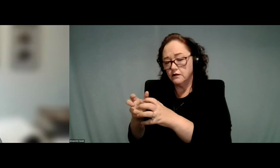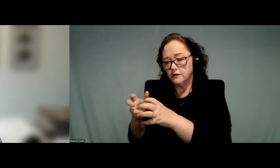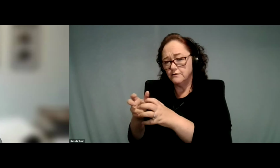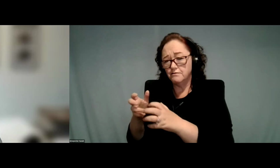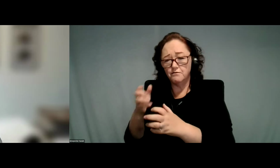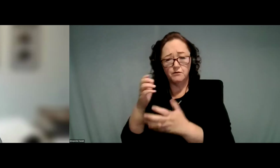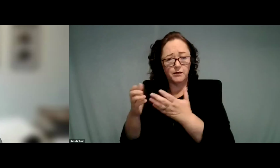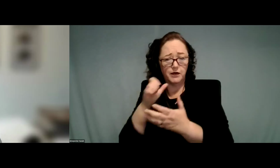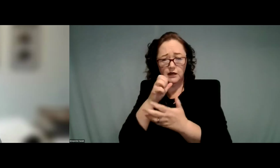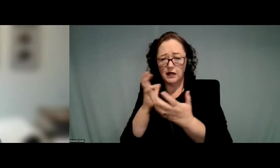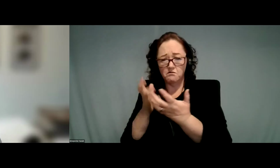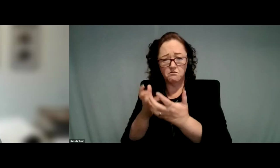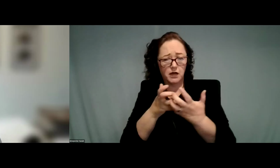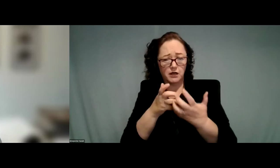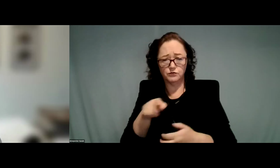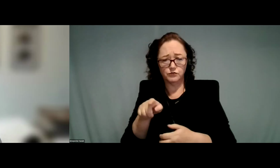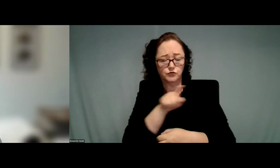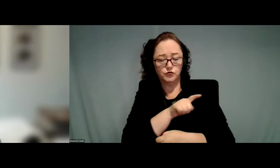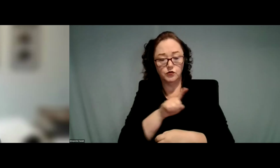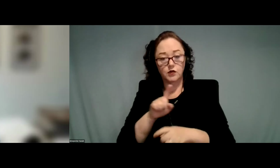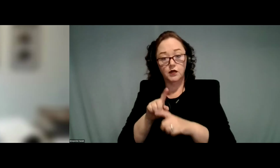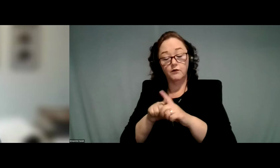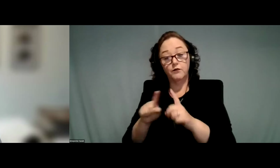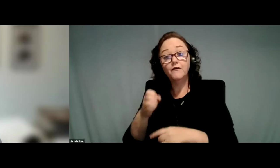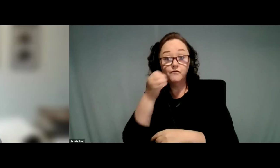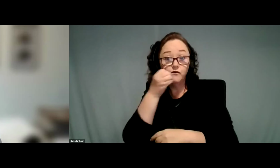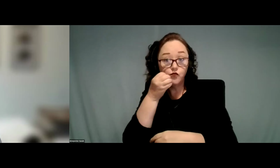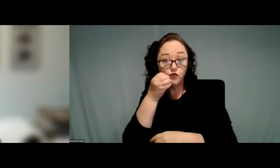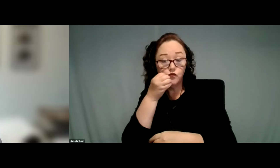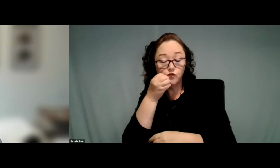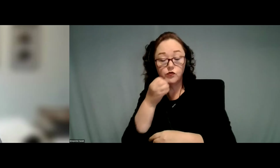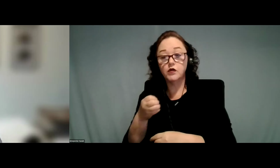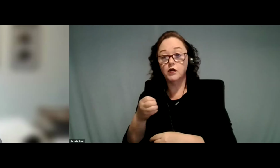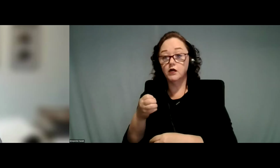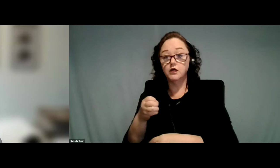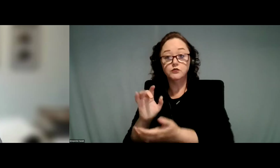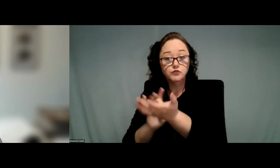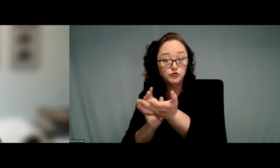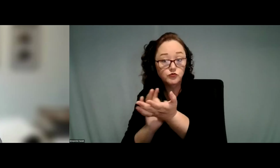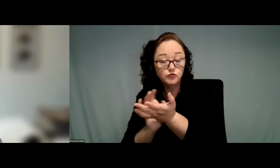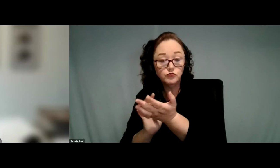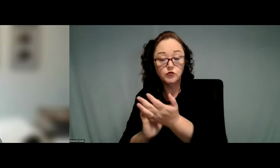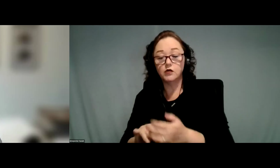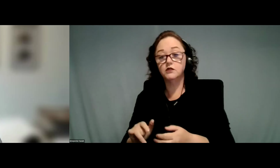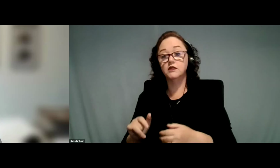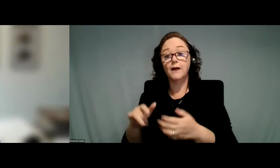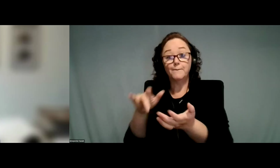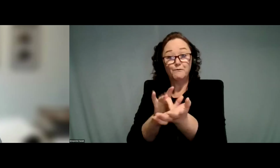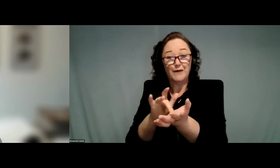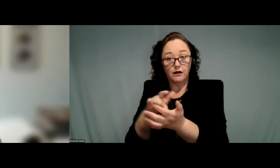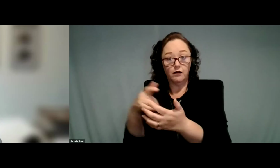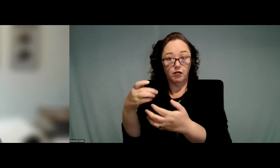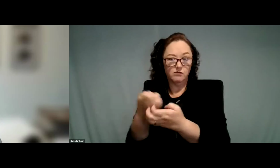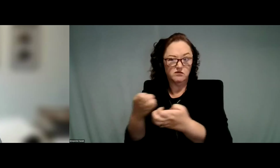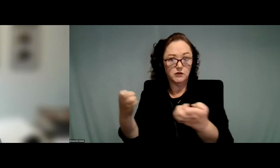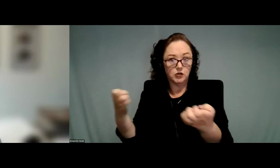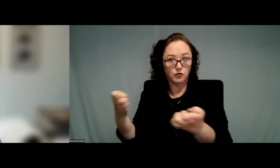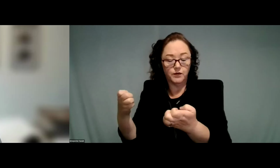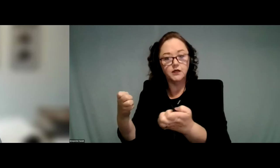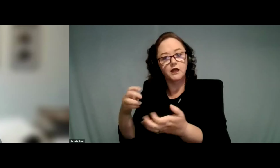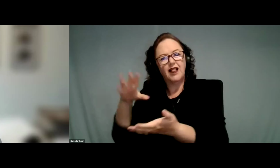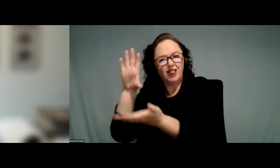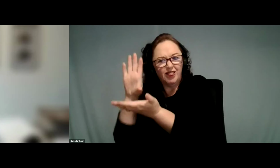just in case, let me say this: sales of food, sales of drugs, and medical appliances are subject to a lesser state